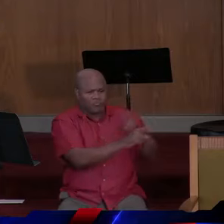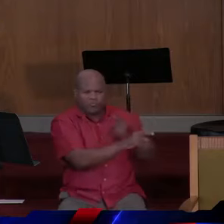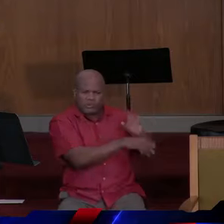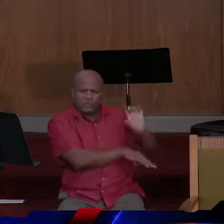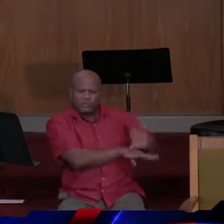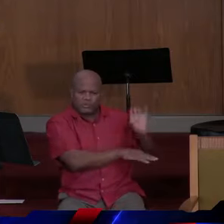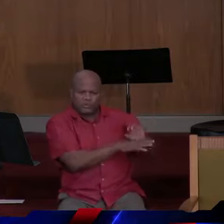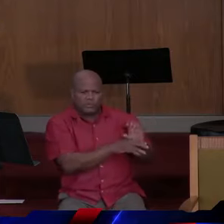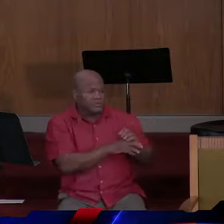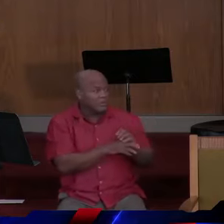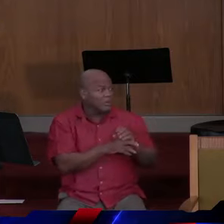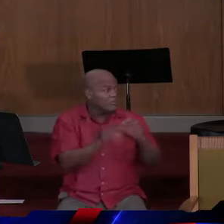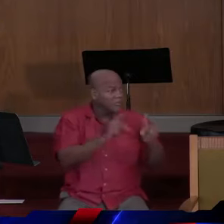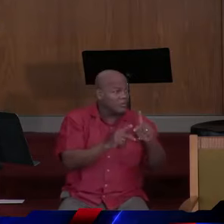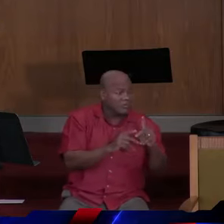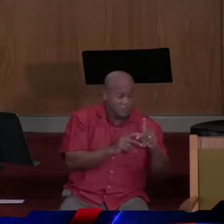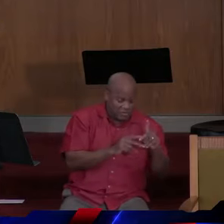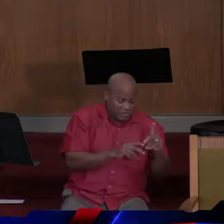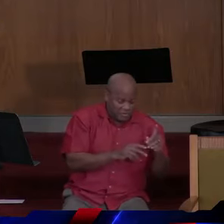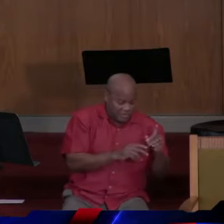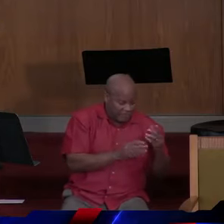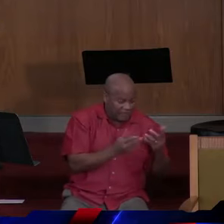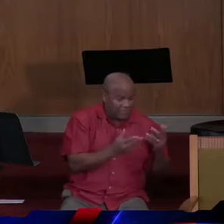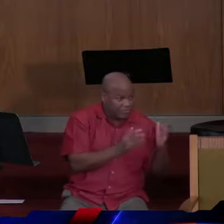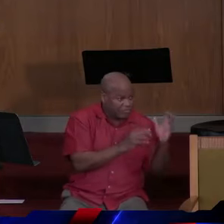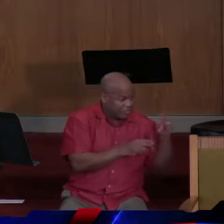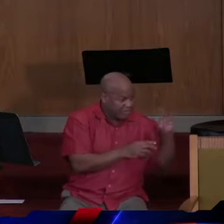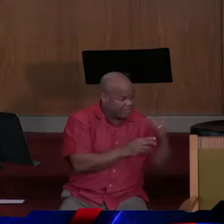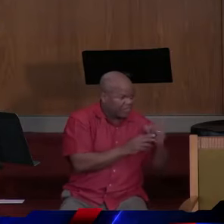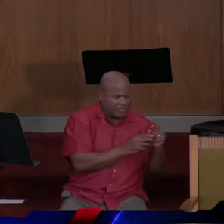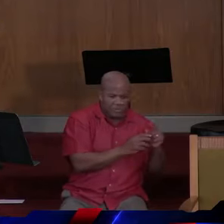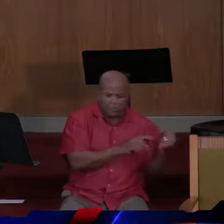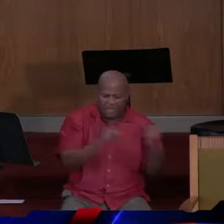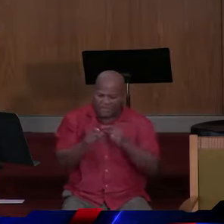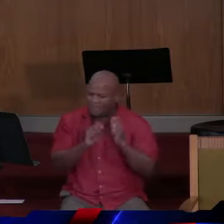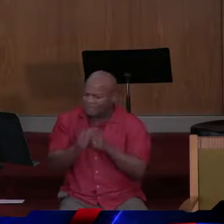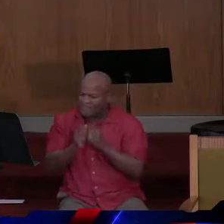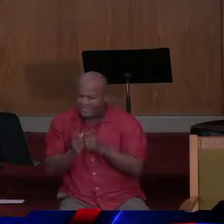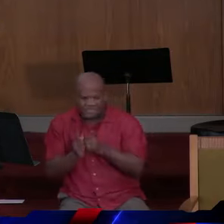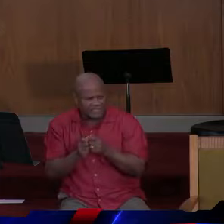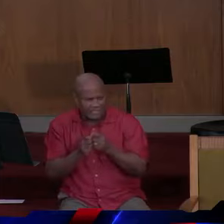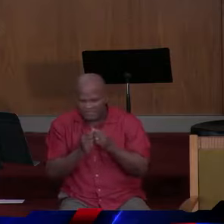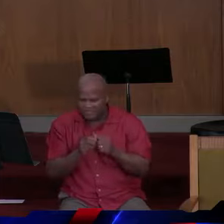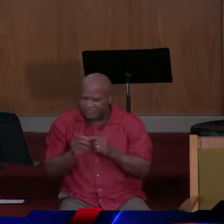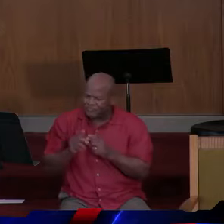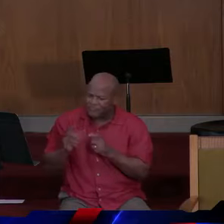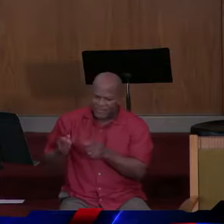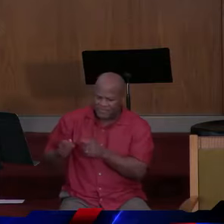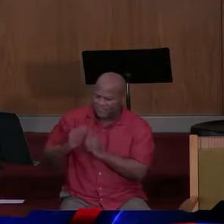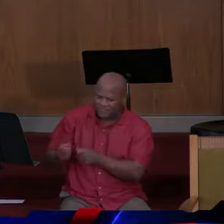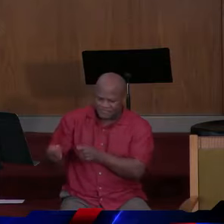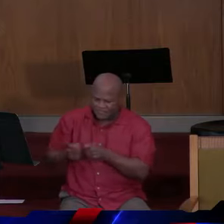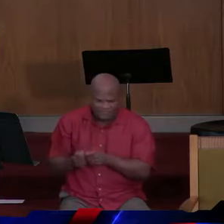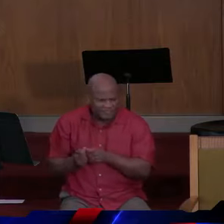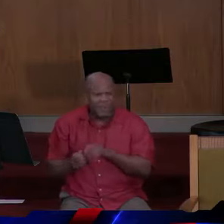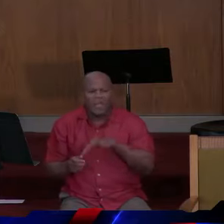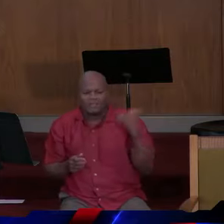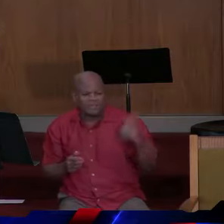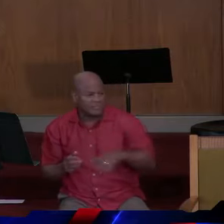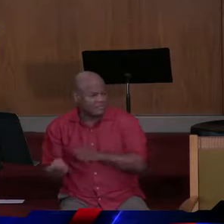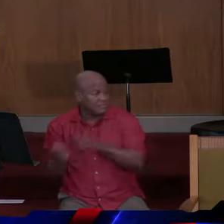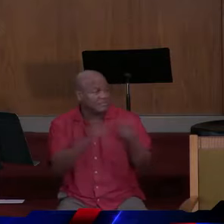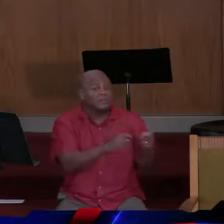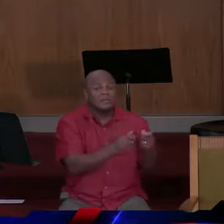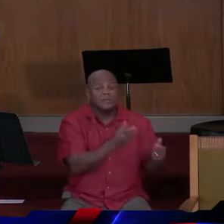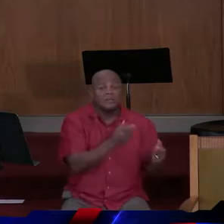resurrection, they went back to fishing and they couldn't find no fish. He told them to cast their net on the other side. The premise is maybe the church has